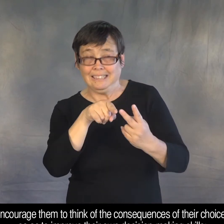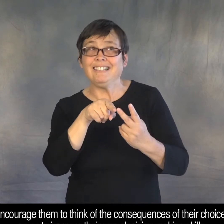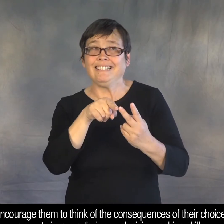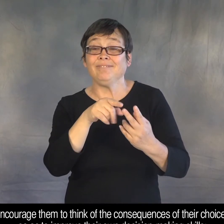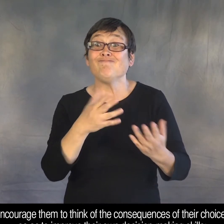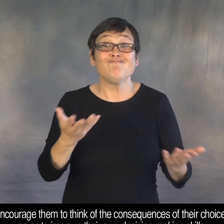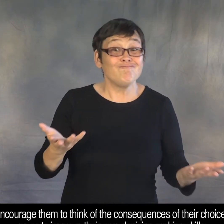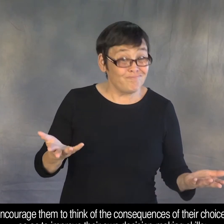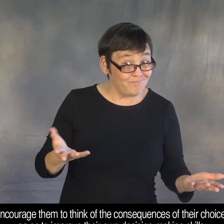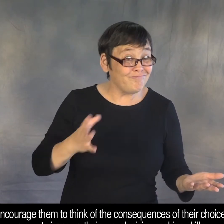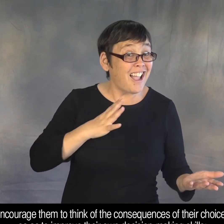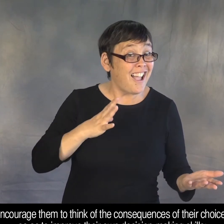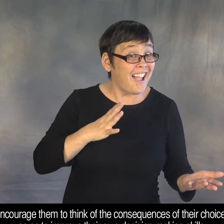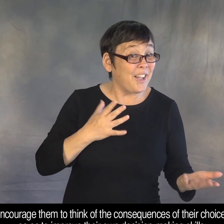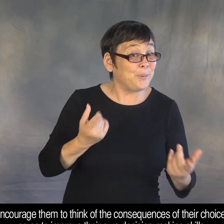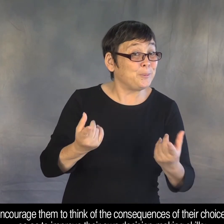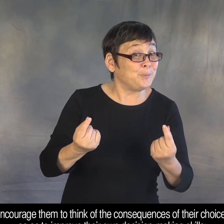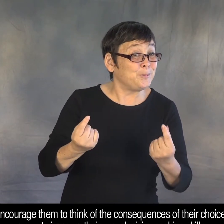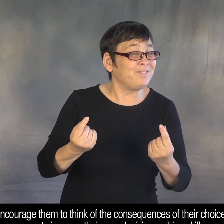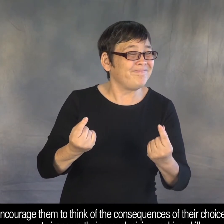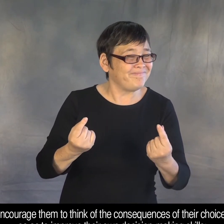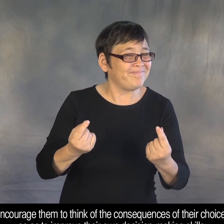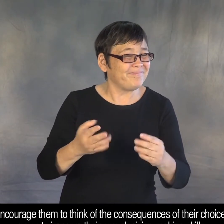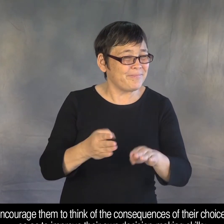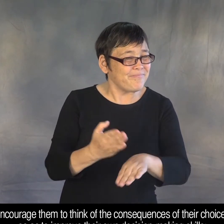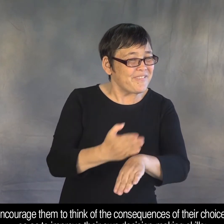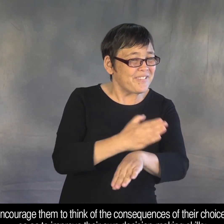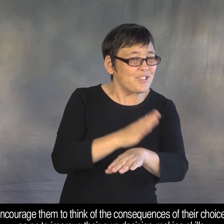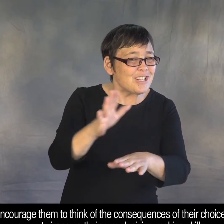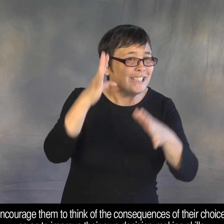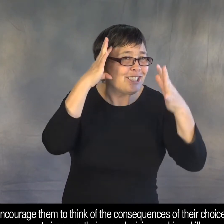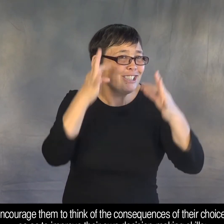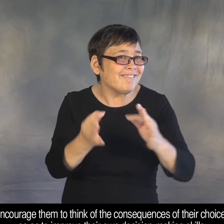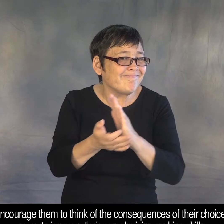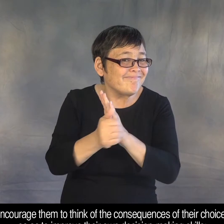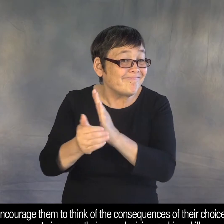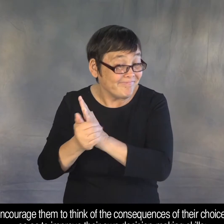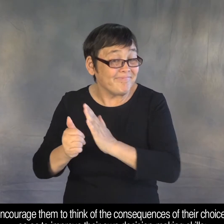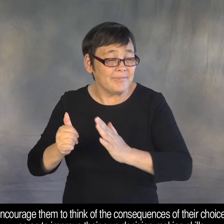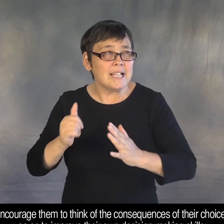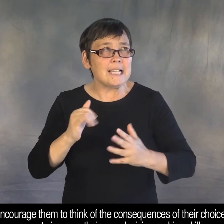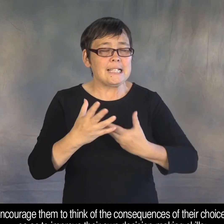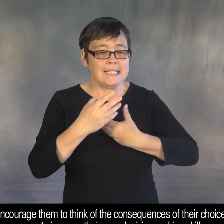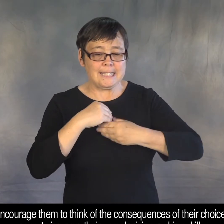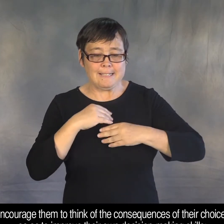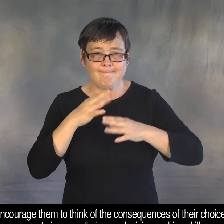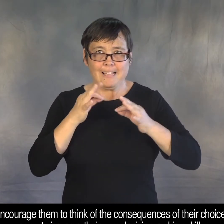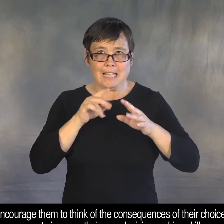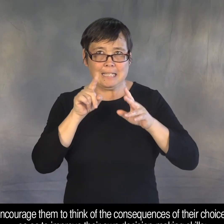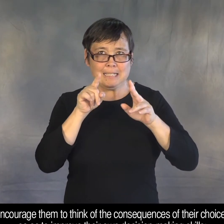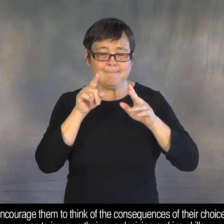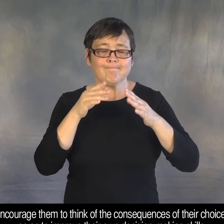Encourage them to think of the consequences of their choices so as to improve their own decision-making skills.